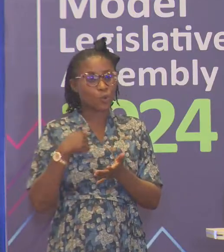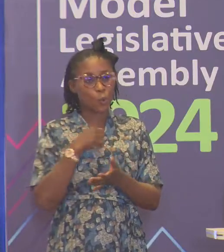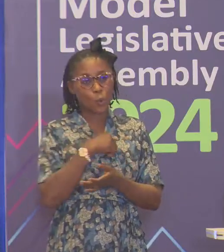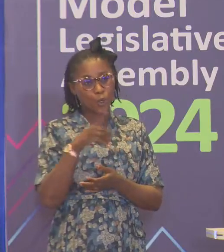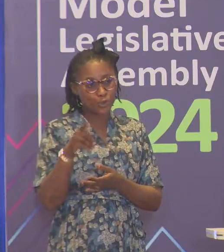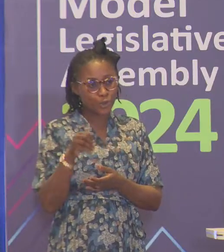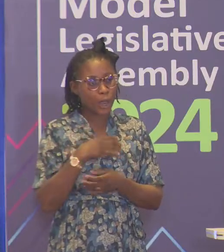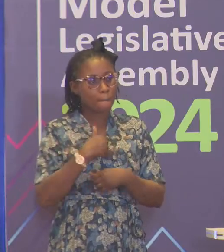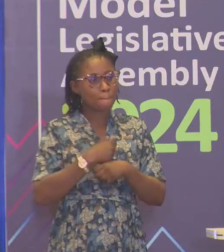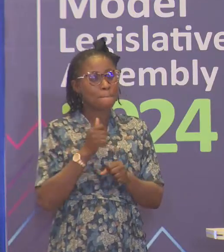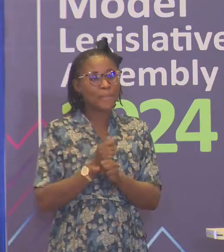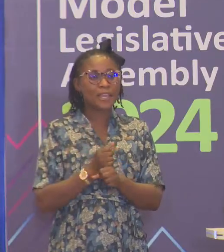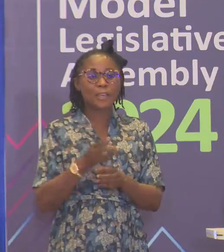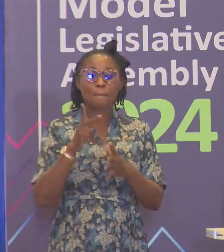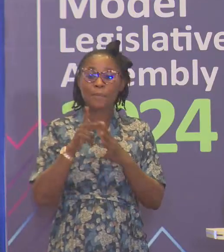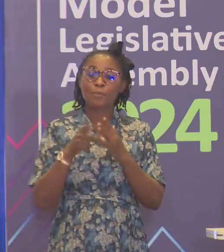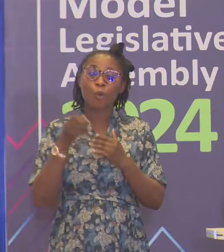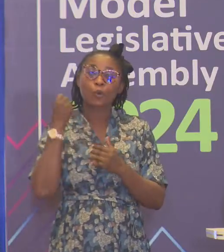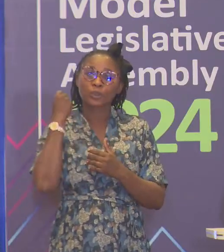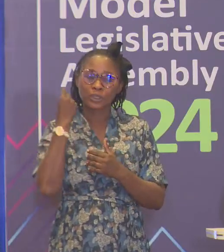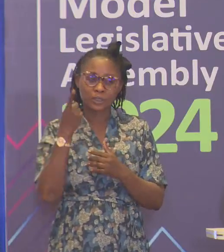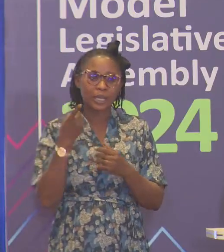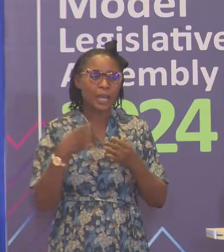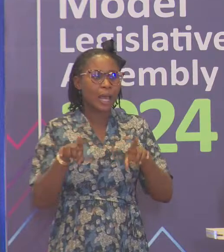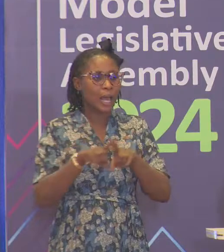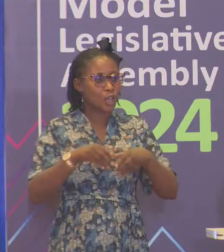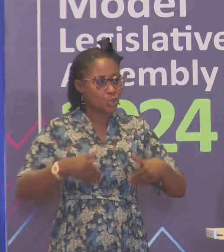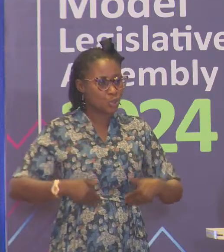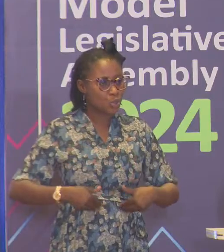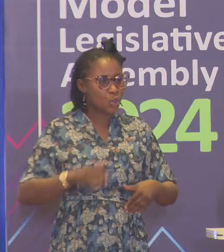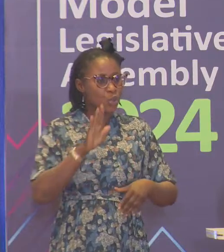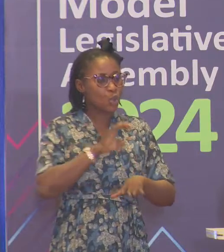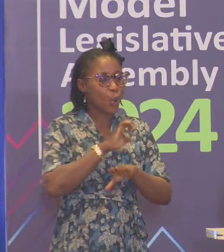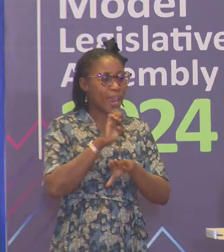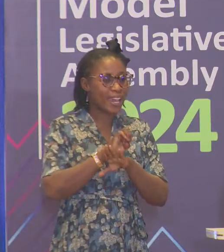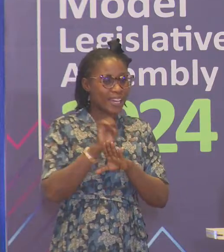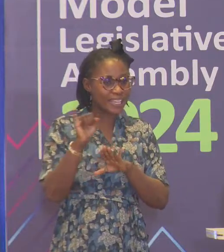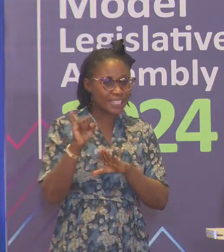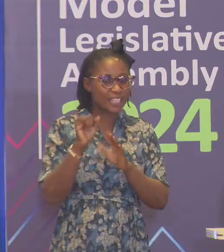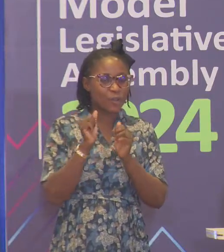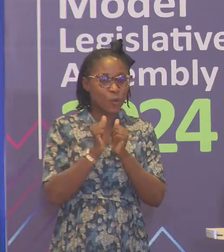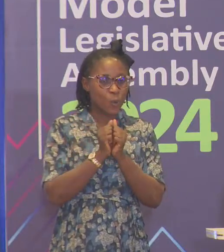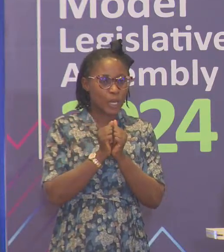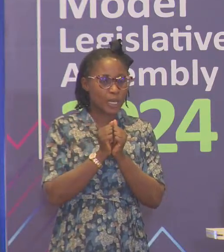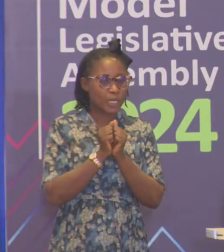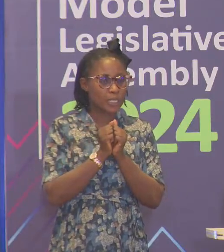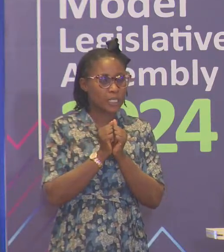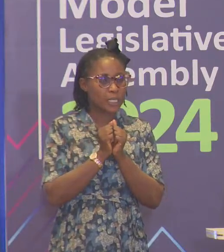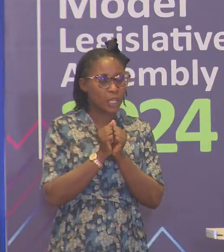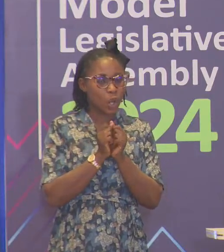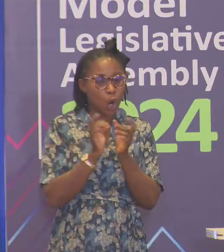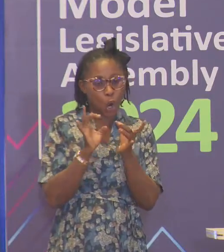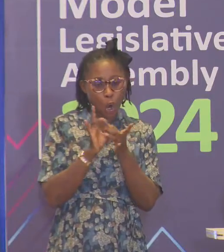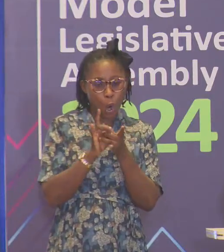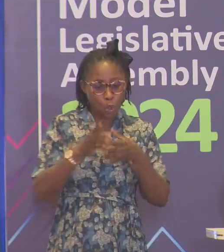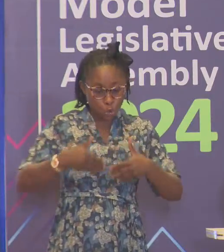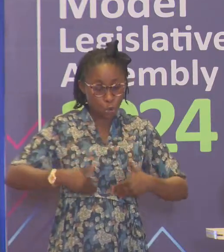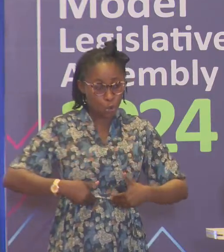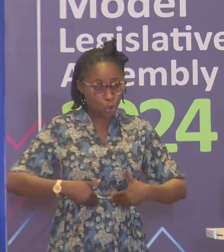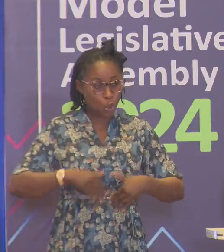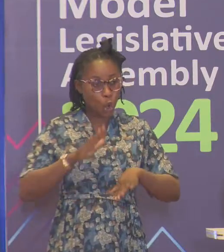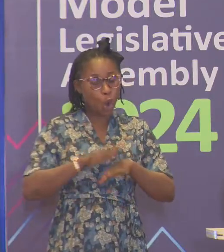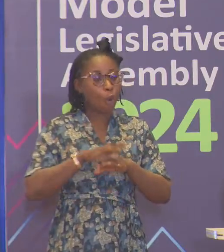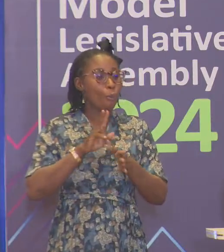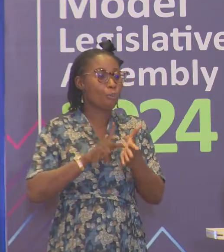make the public really understand. So even as a youth, you're engaging with your co-youths on the